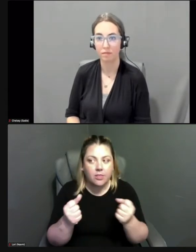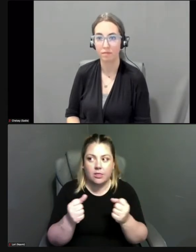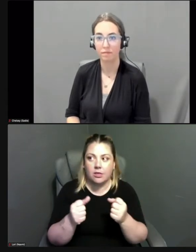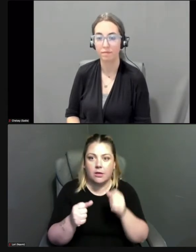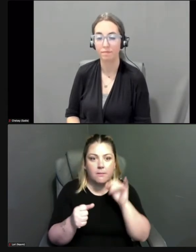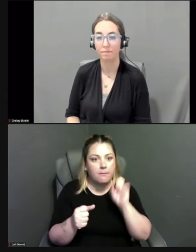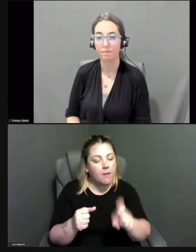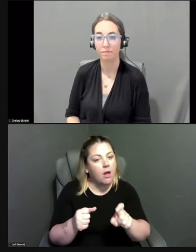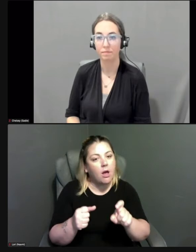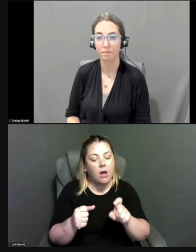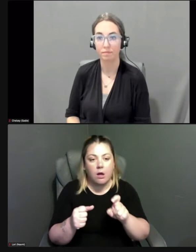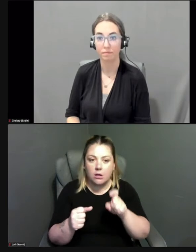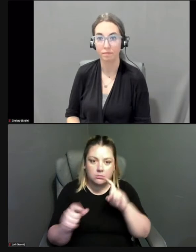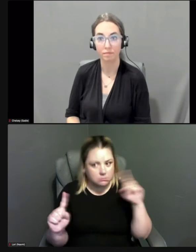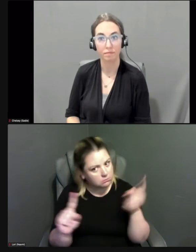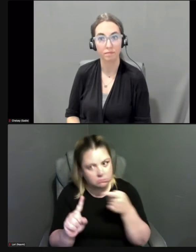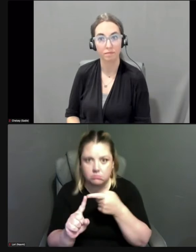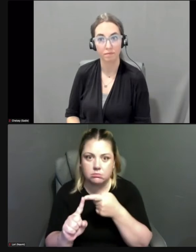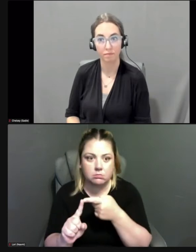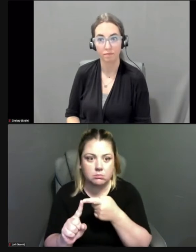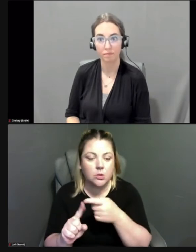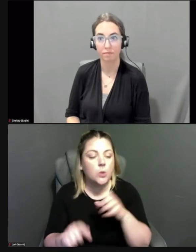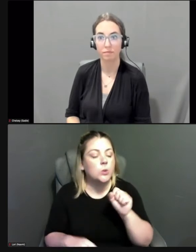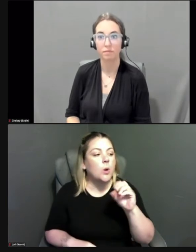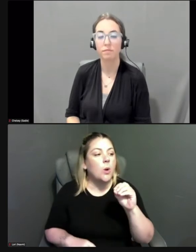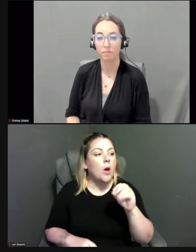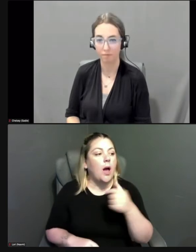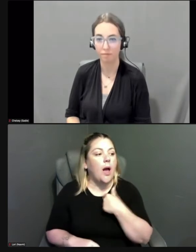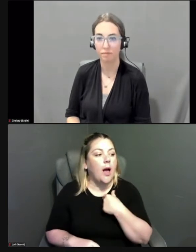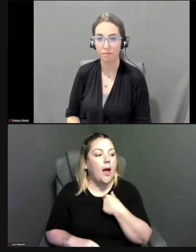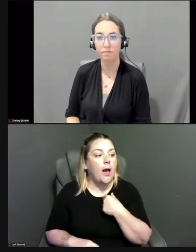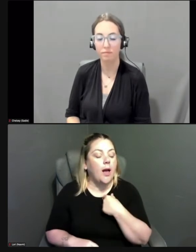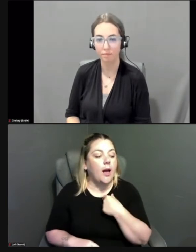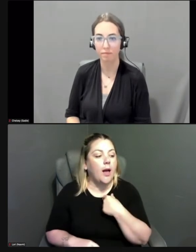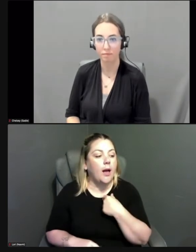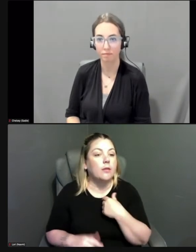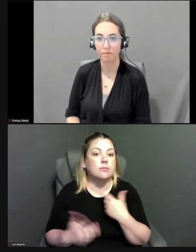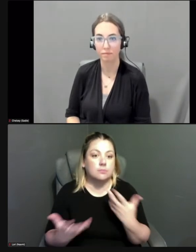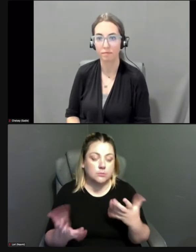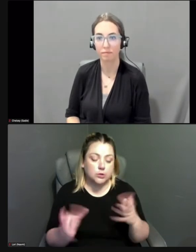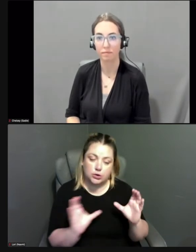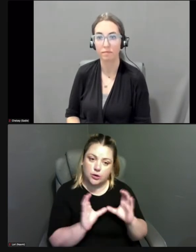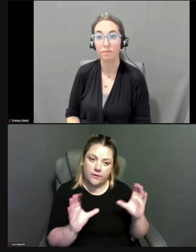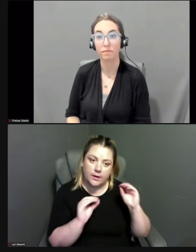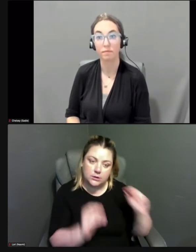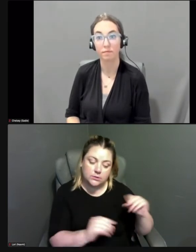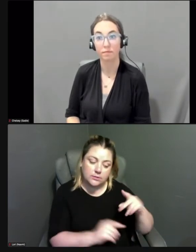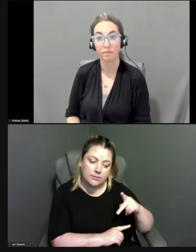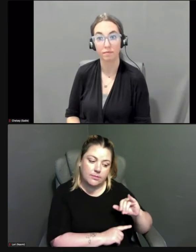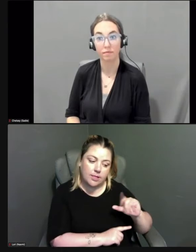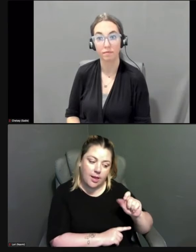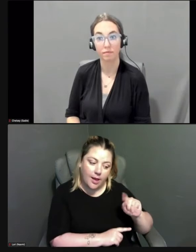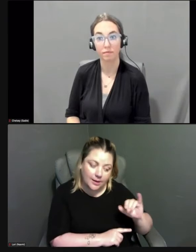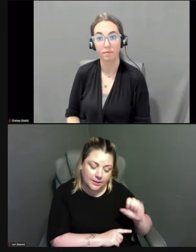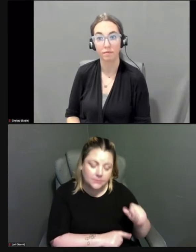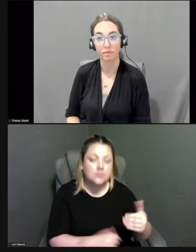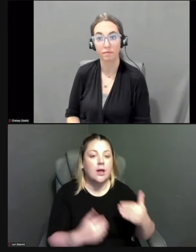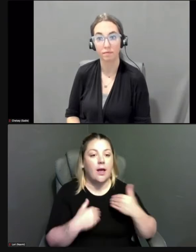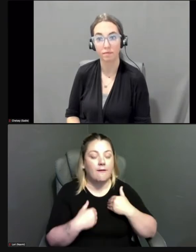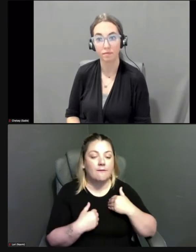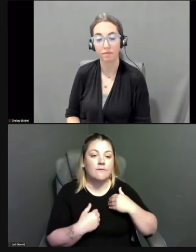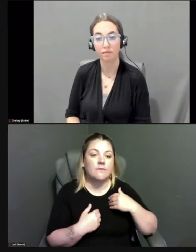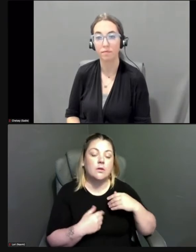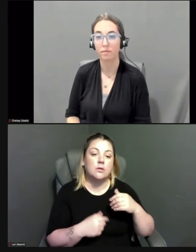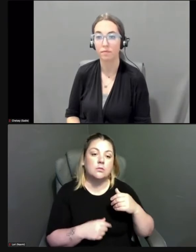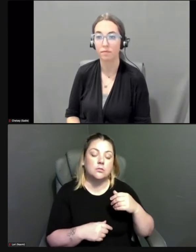essentially. And so I actually, at this point I had a Pilates certification, I had a personal trainer